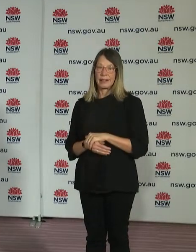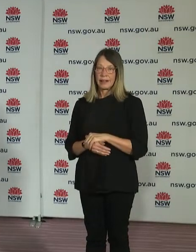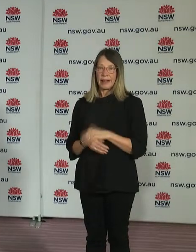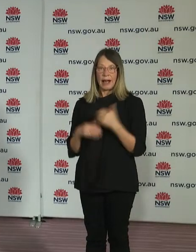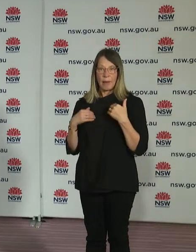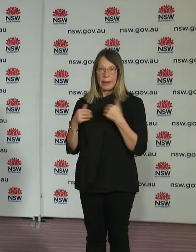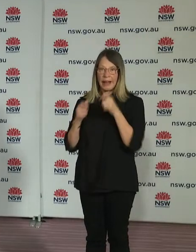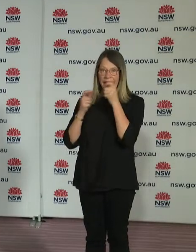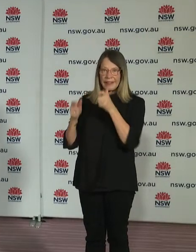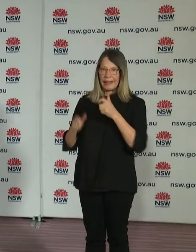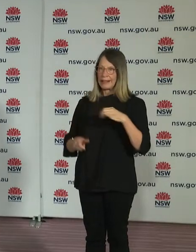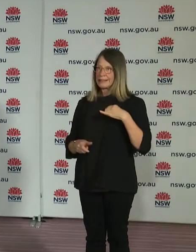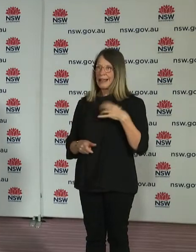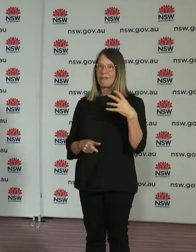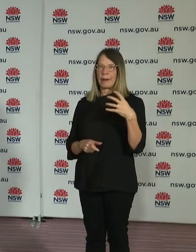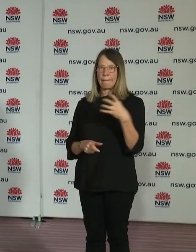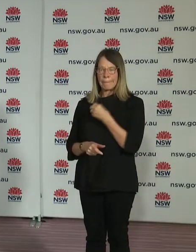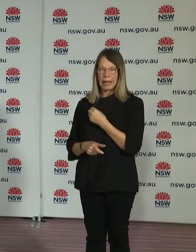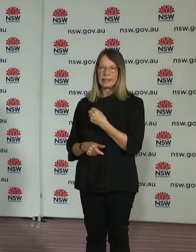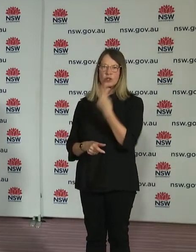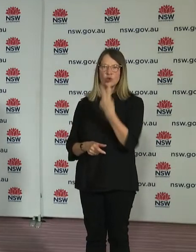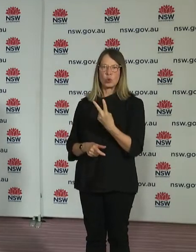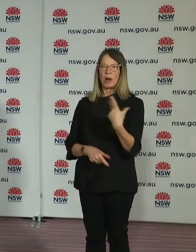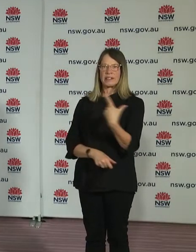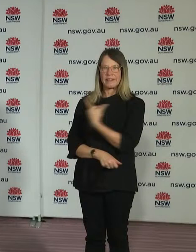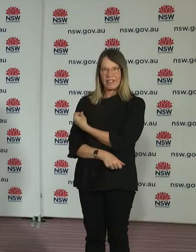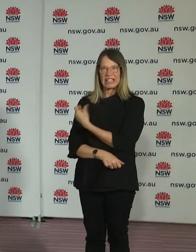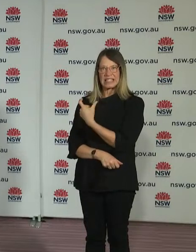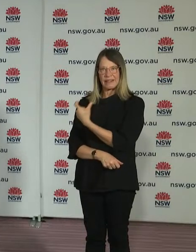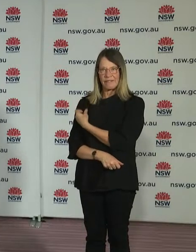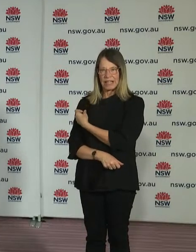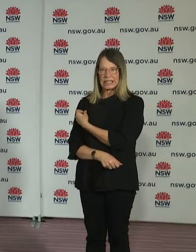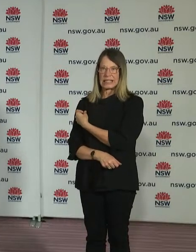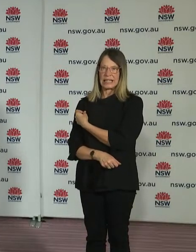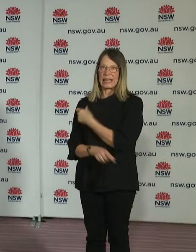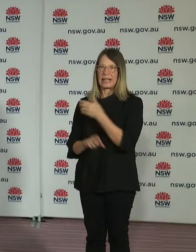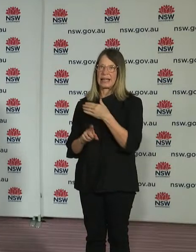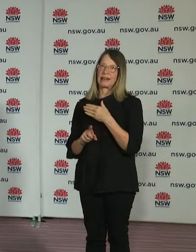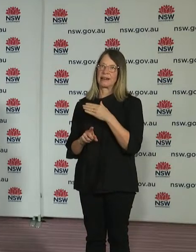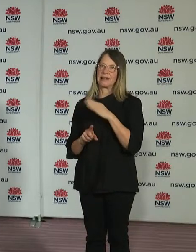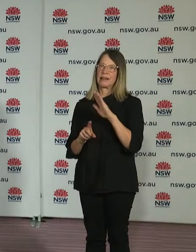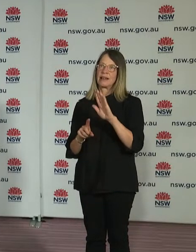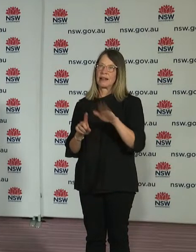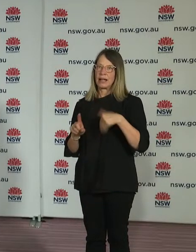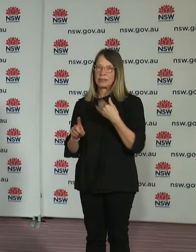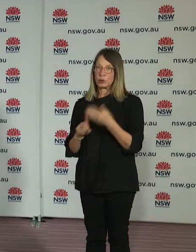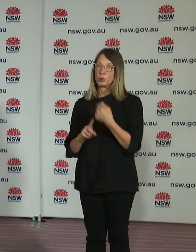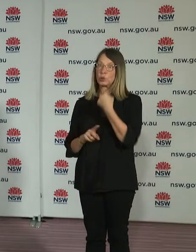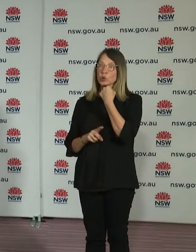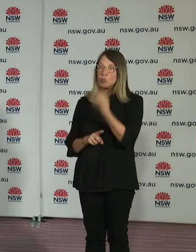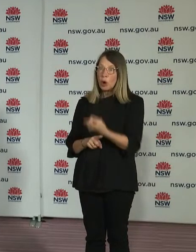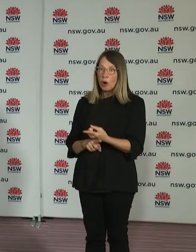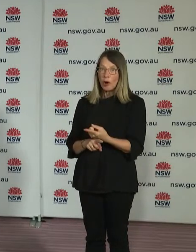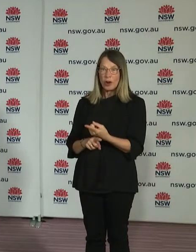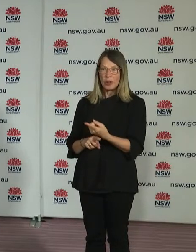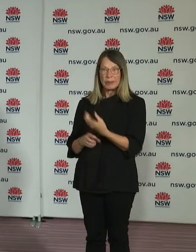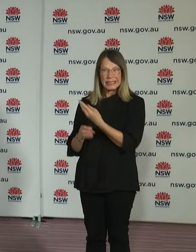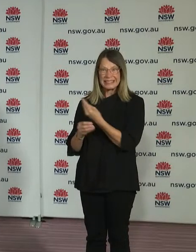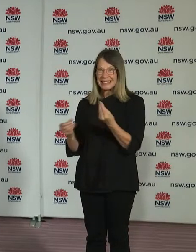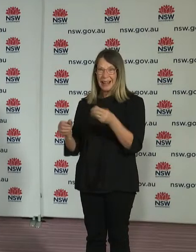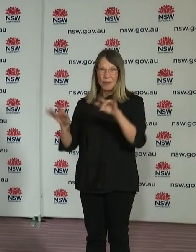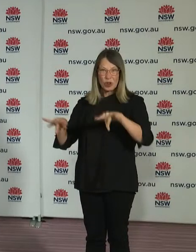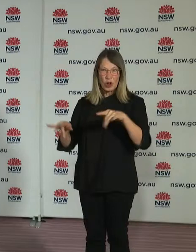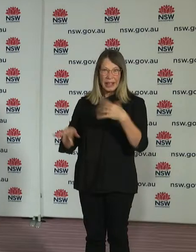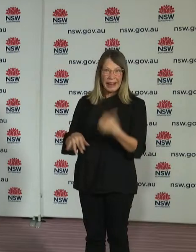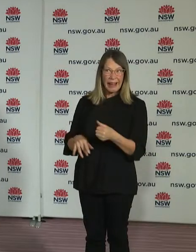6% of the workforce that hasn't got a dose. That's thousands of workers who are going to be out of the system. What plans have you got to cope with that? And is the private sector going to have to come